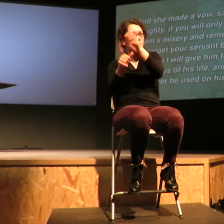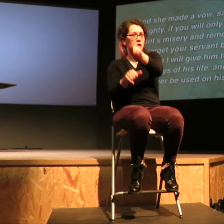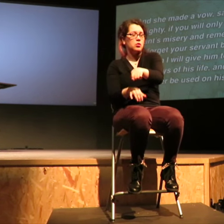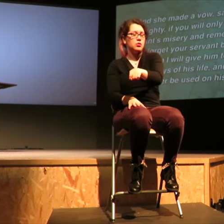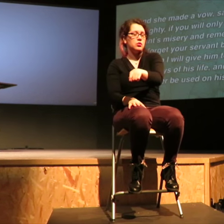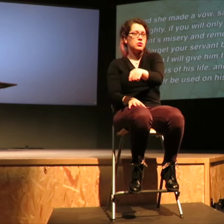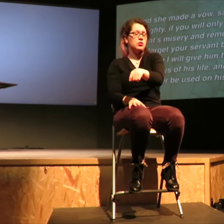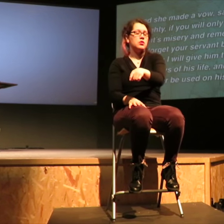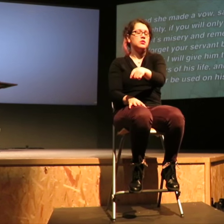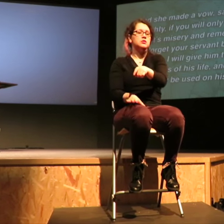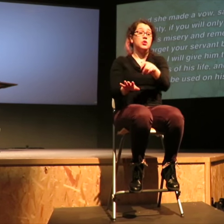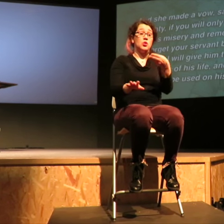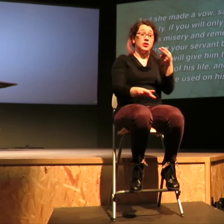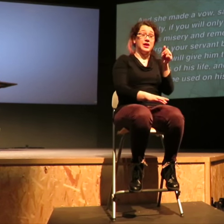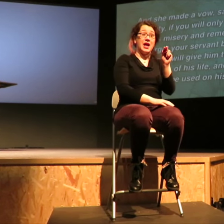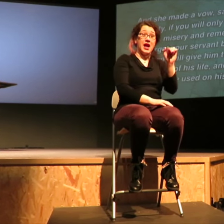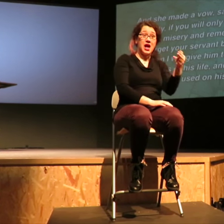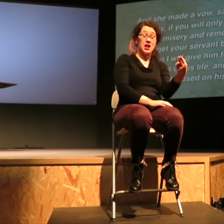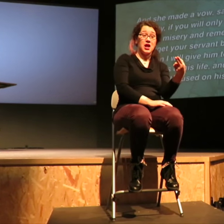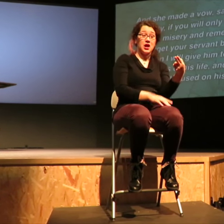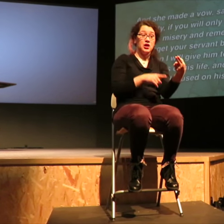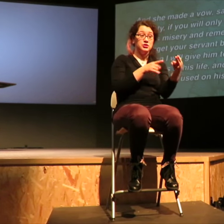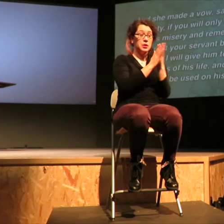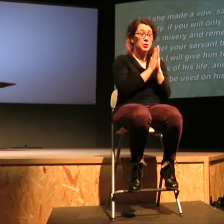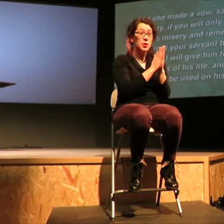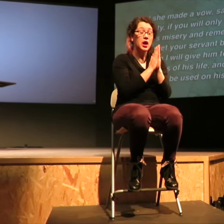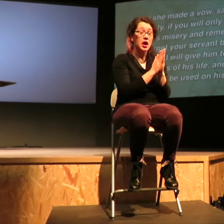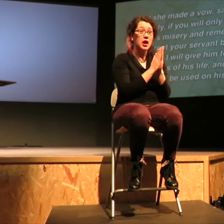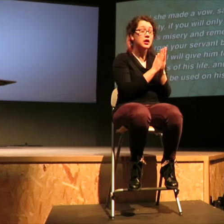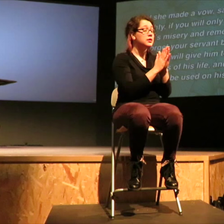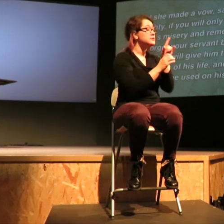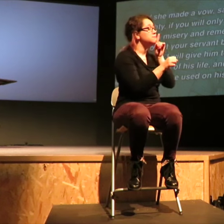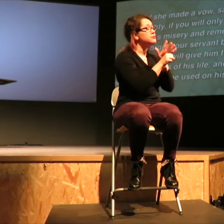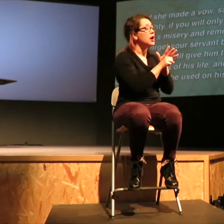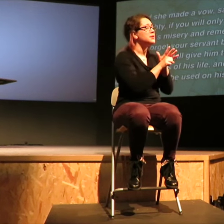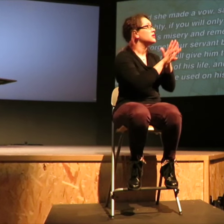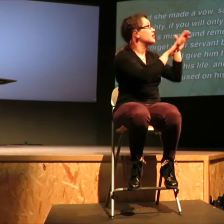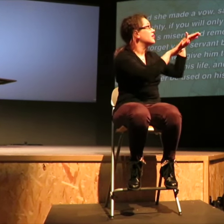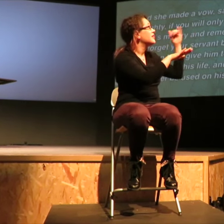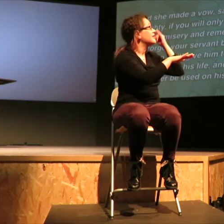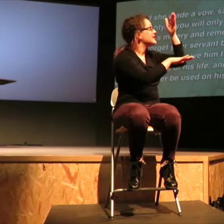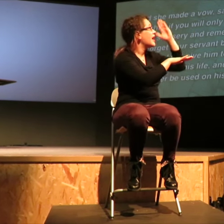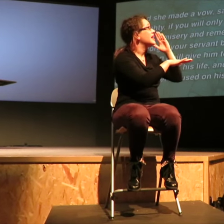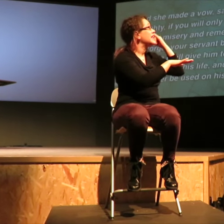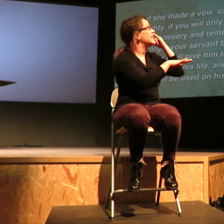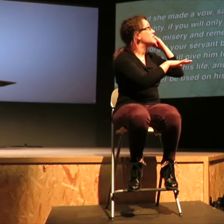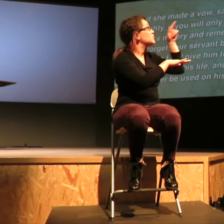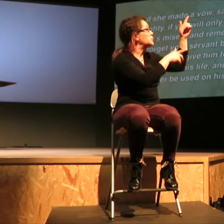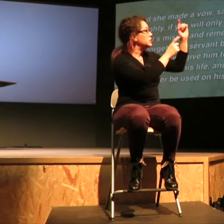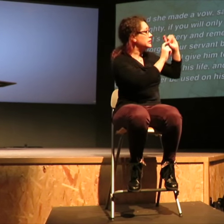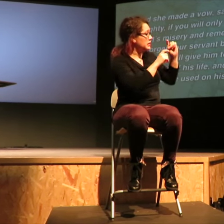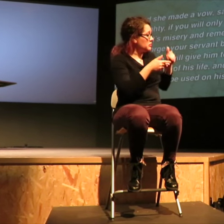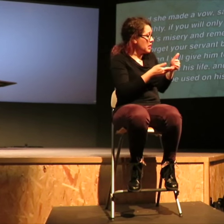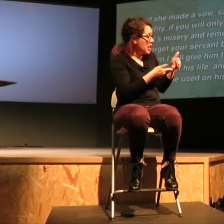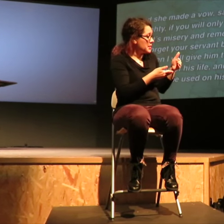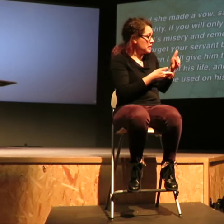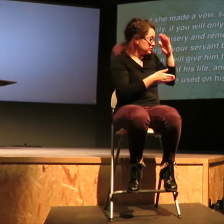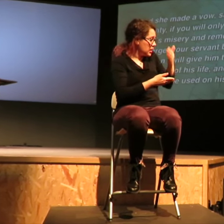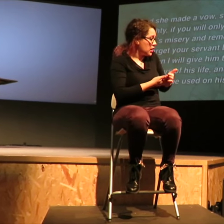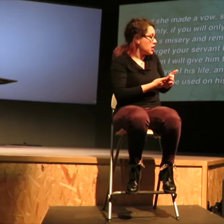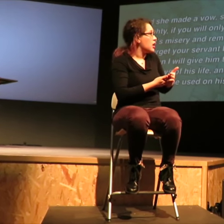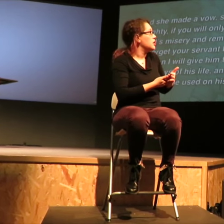so what Hannah, or what she's praying here is, hey, listen, God, if you would just give me a child, I would give him over to